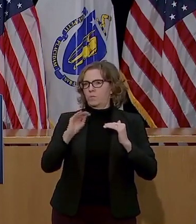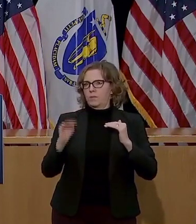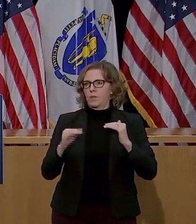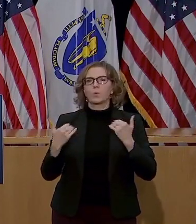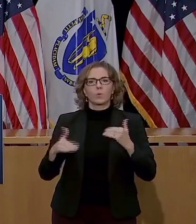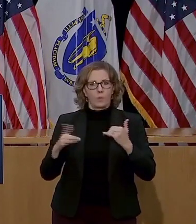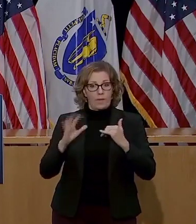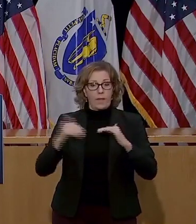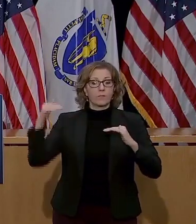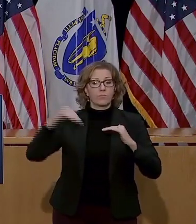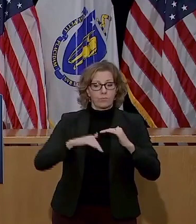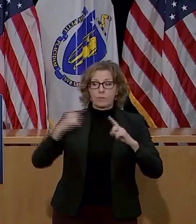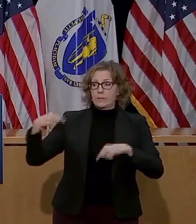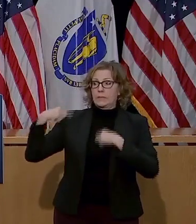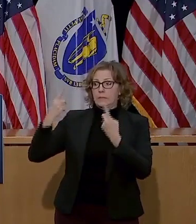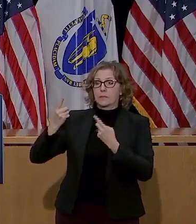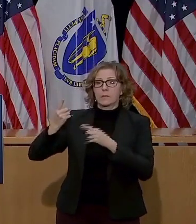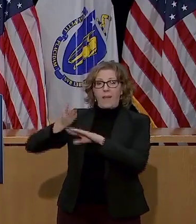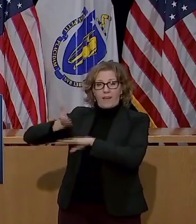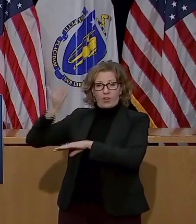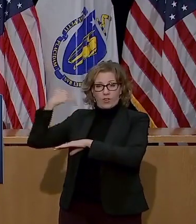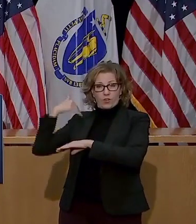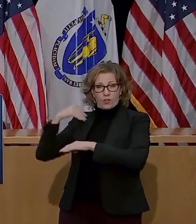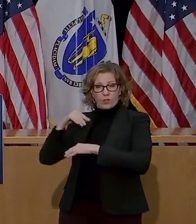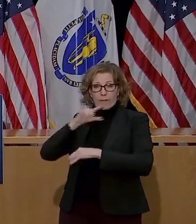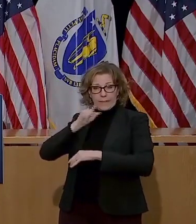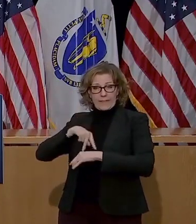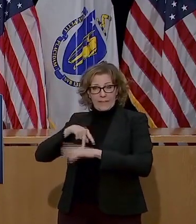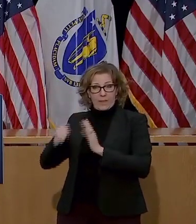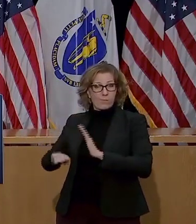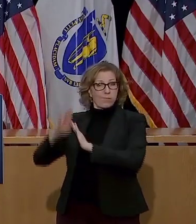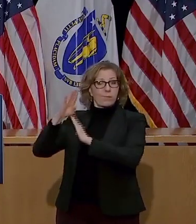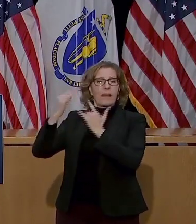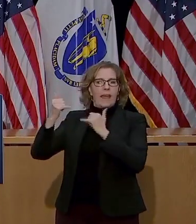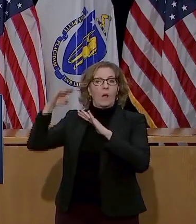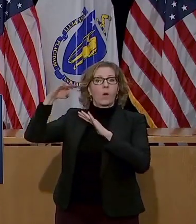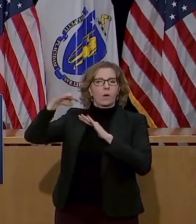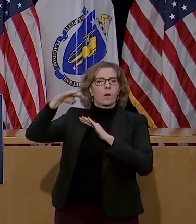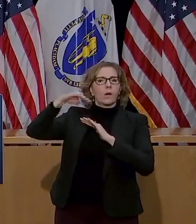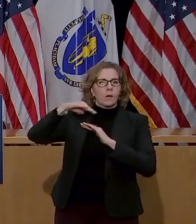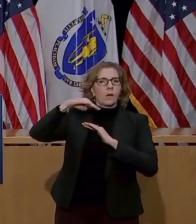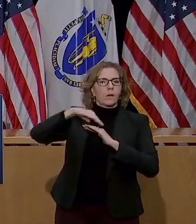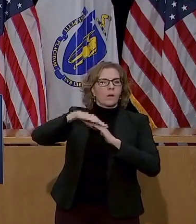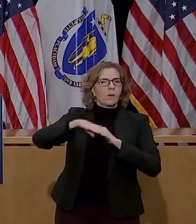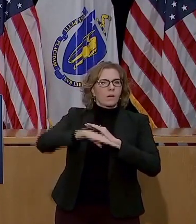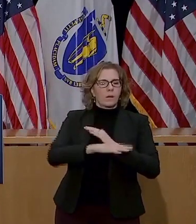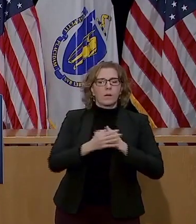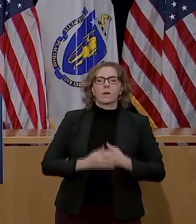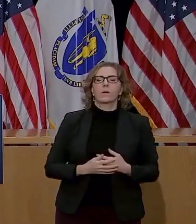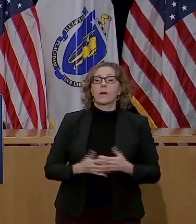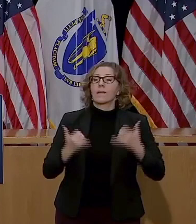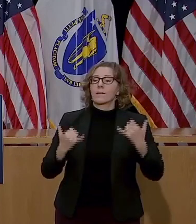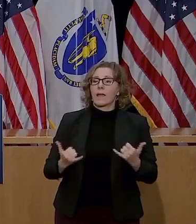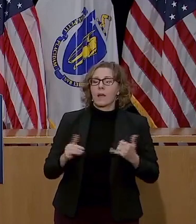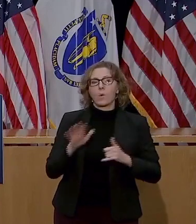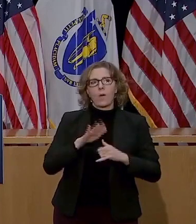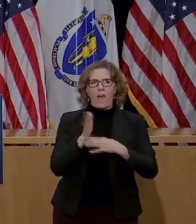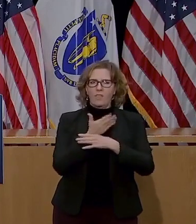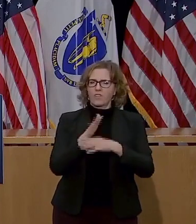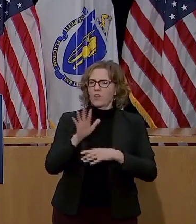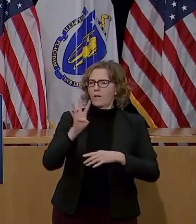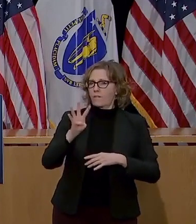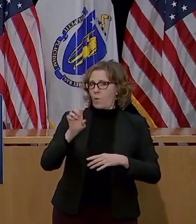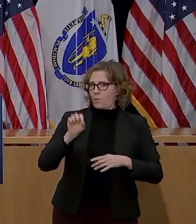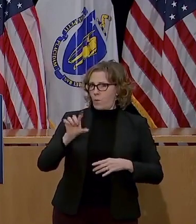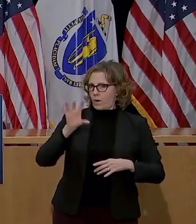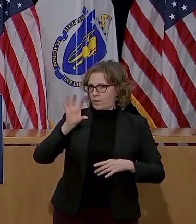post-Thanksgiving surge. The 7-day positive test rate is below 5% at 4.85% for the first time